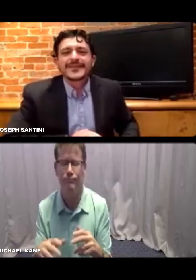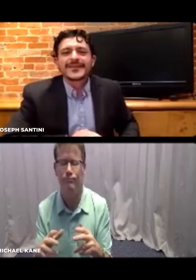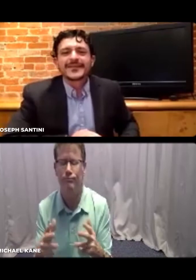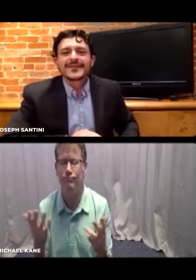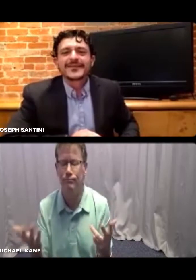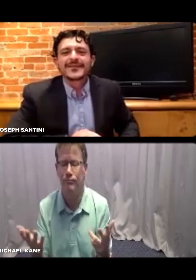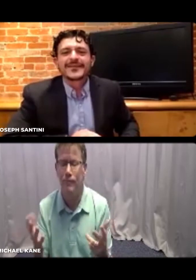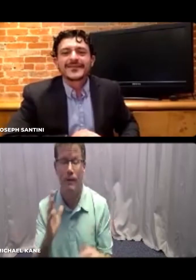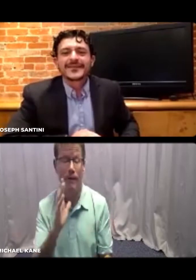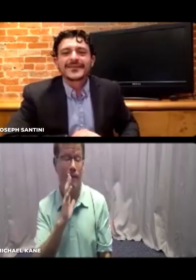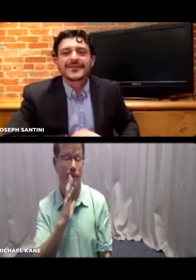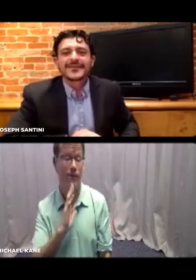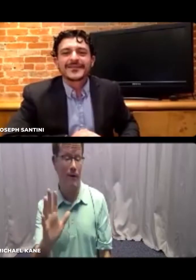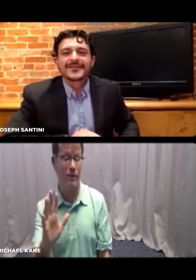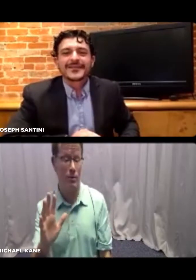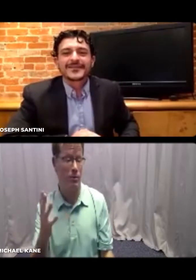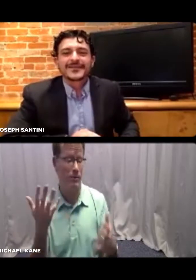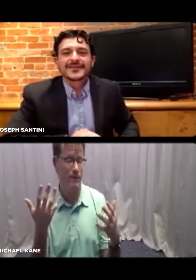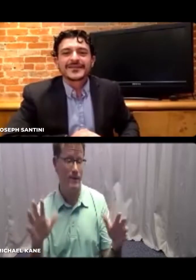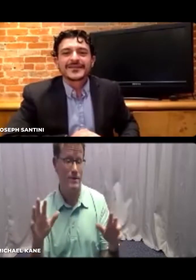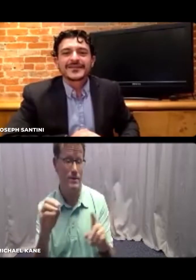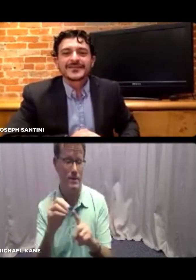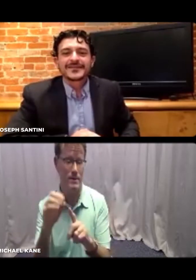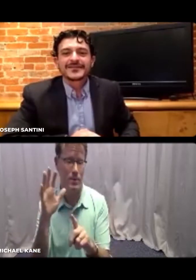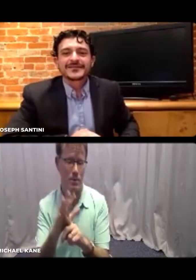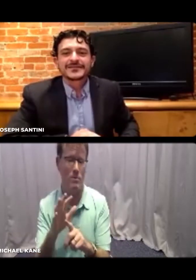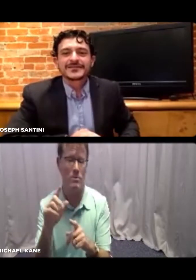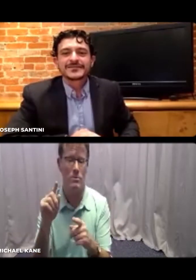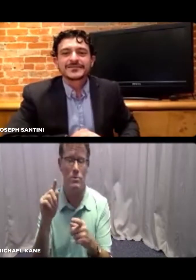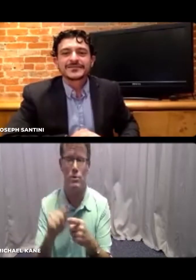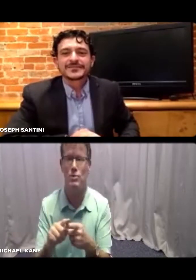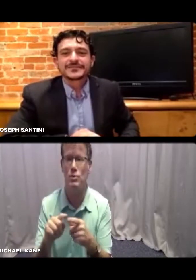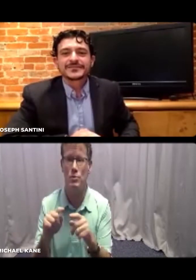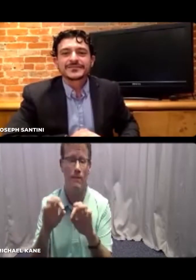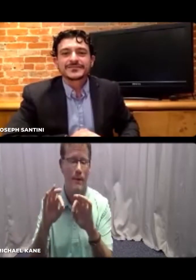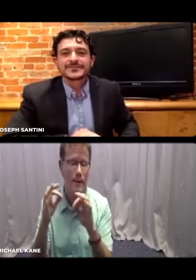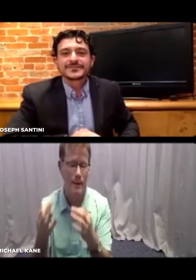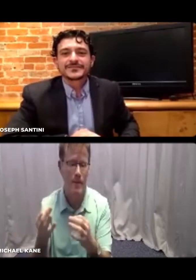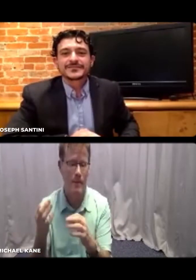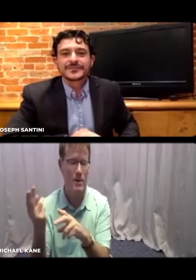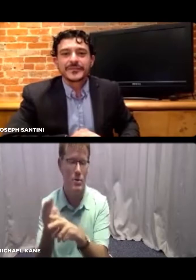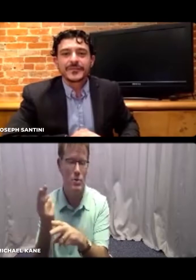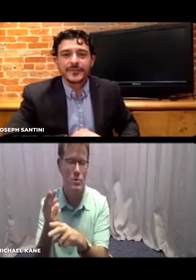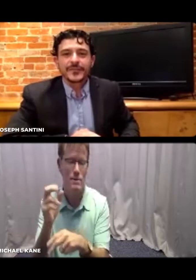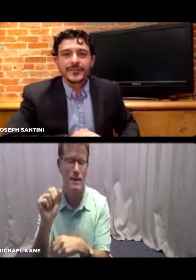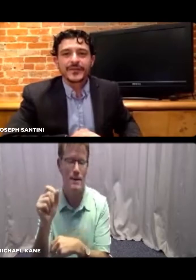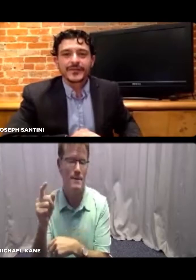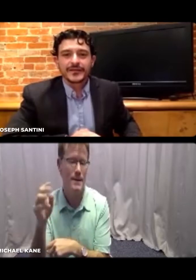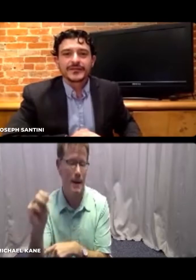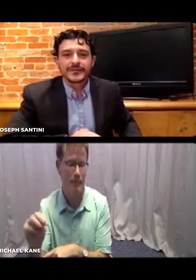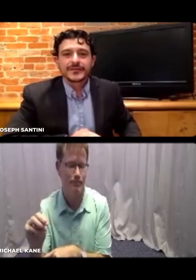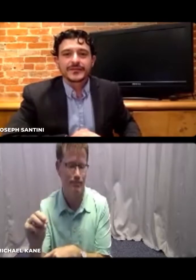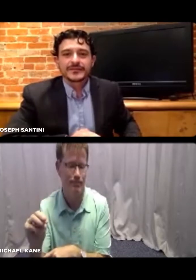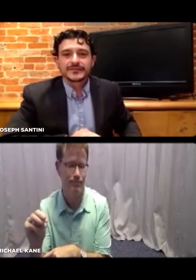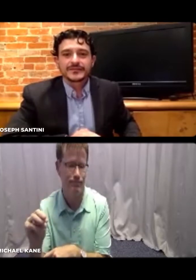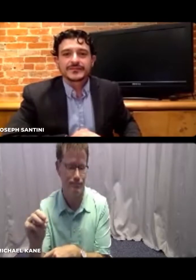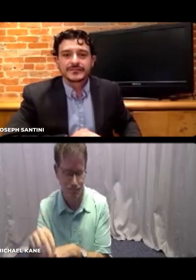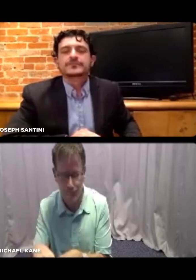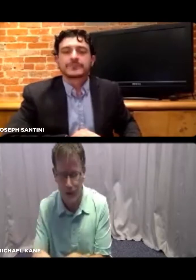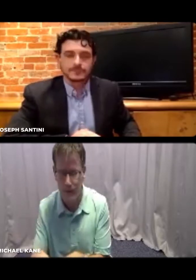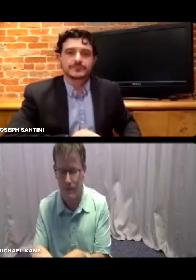I feel like a 5-year-old could be exposed to their family using the